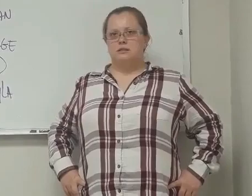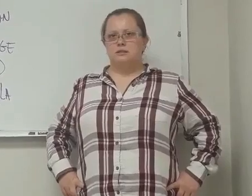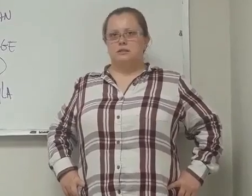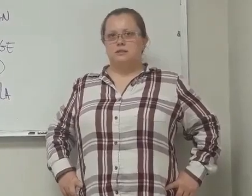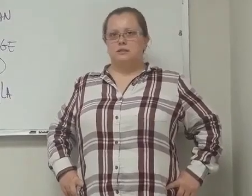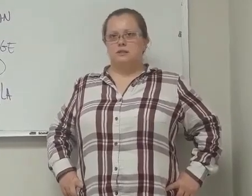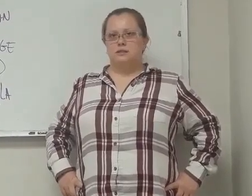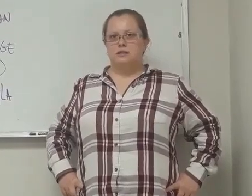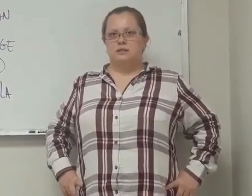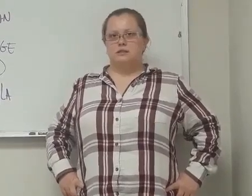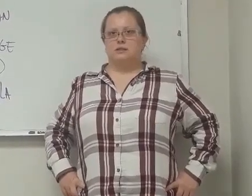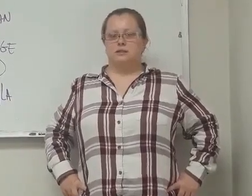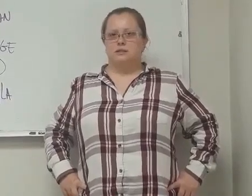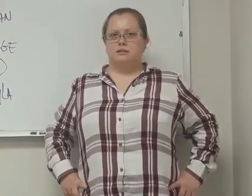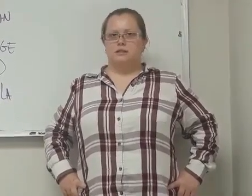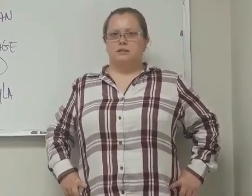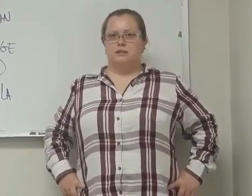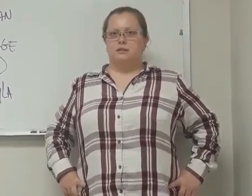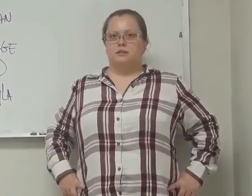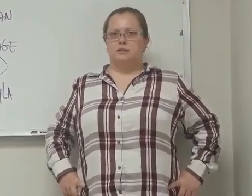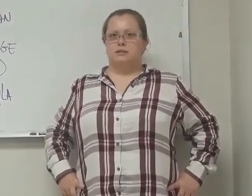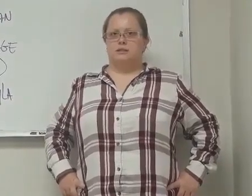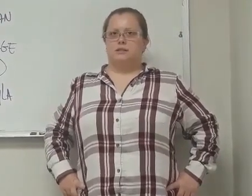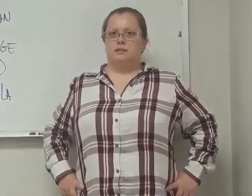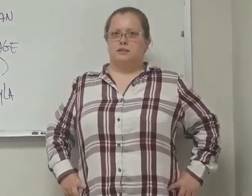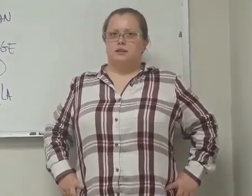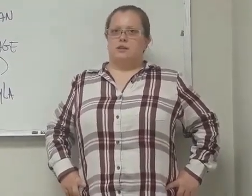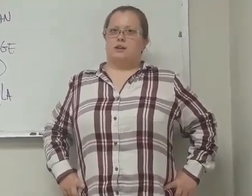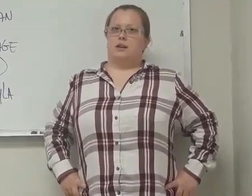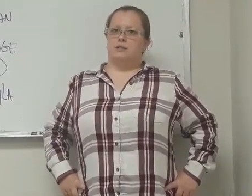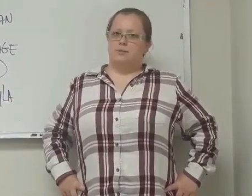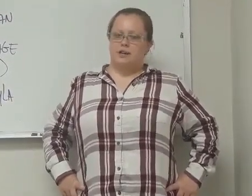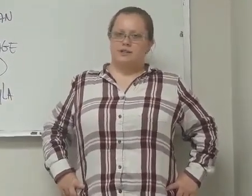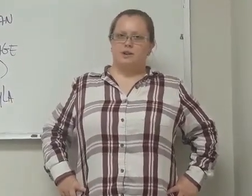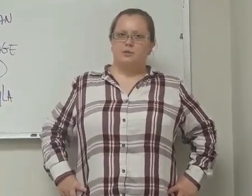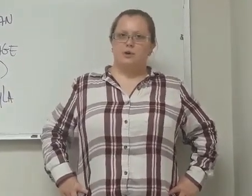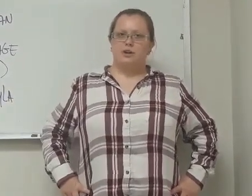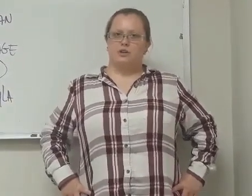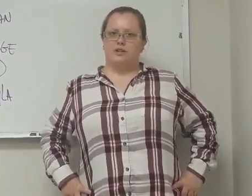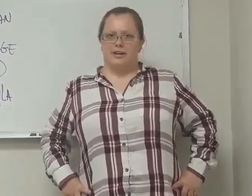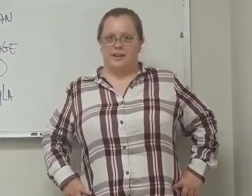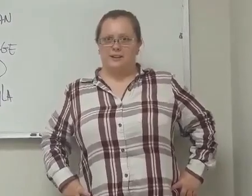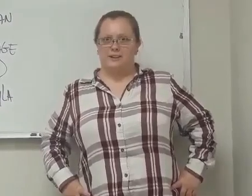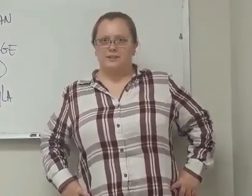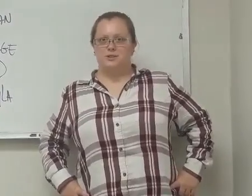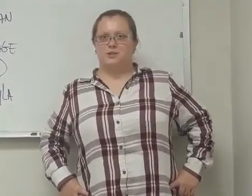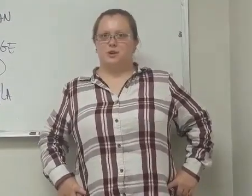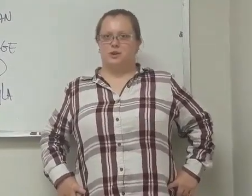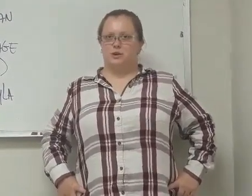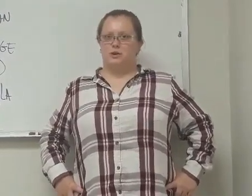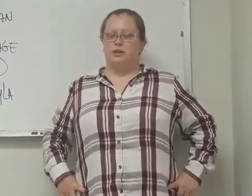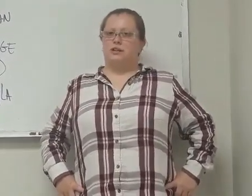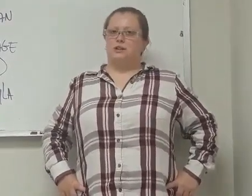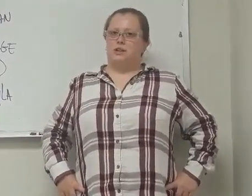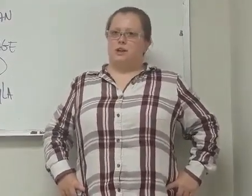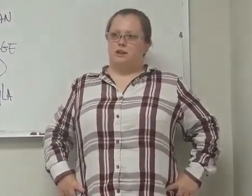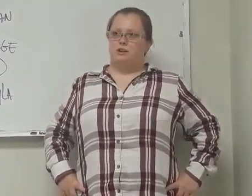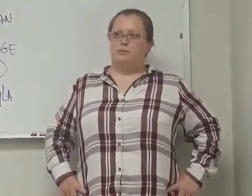who is seeing you sign to them? It depends on what you're signing. Okay. So it can